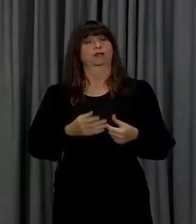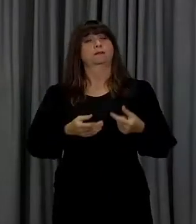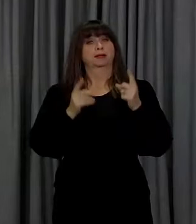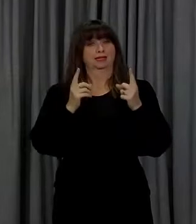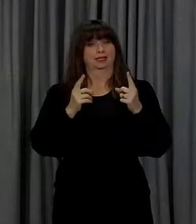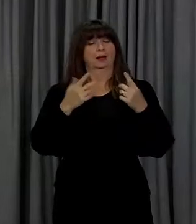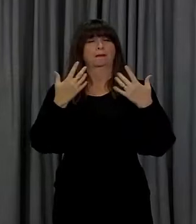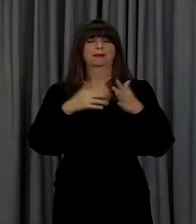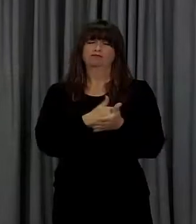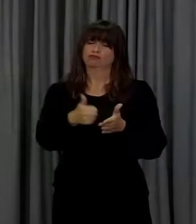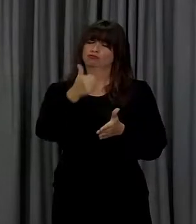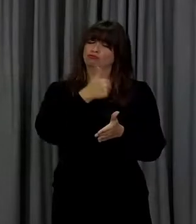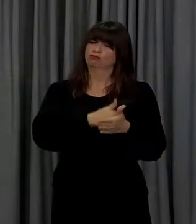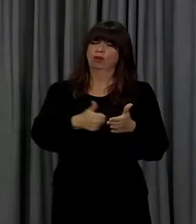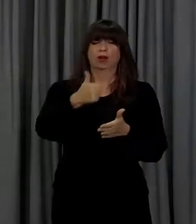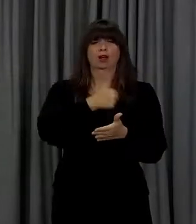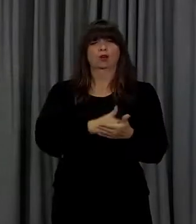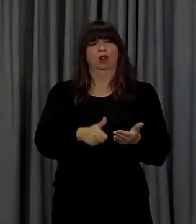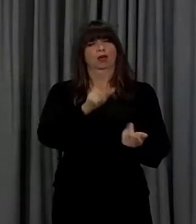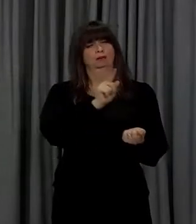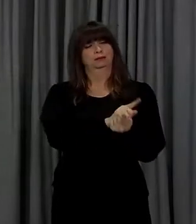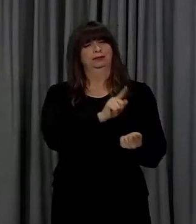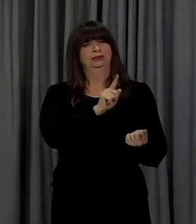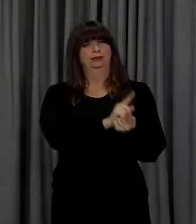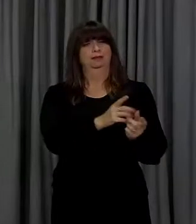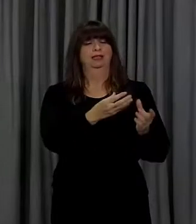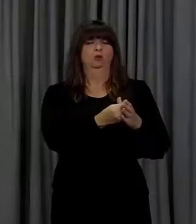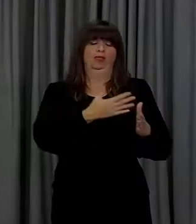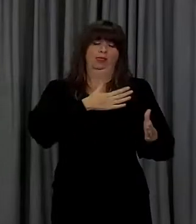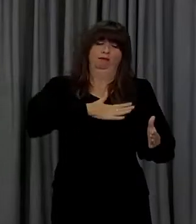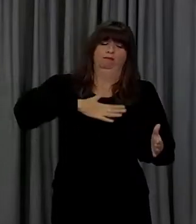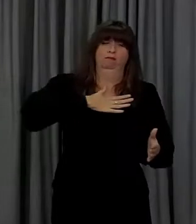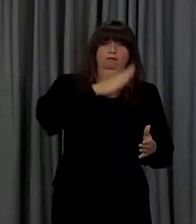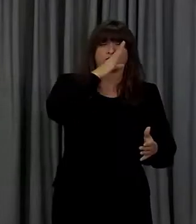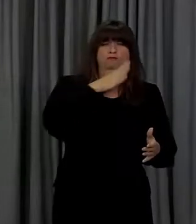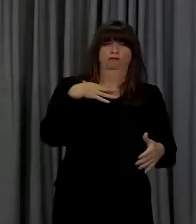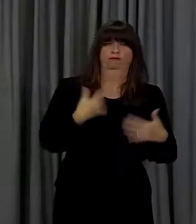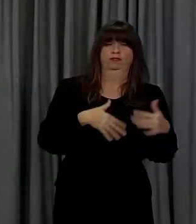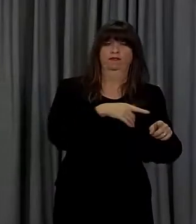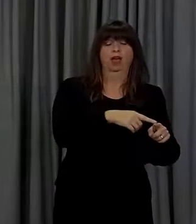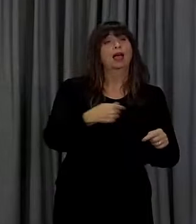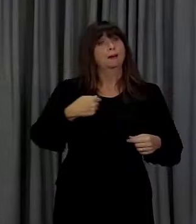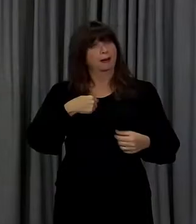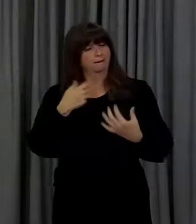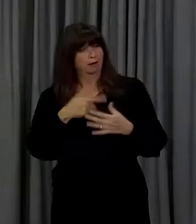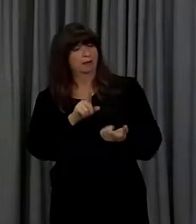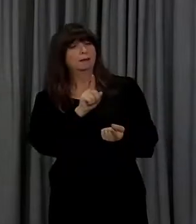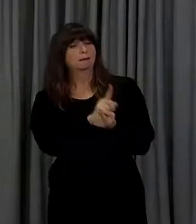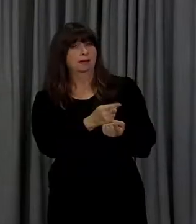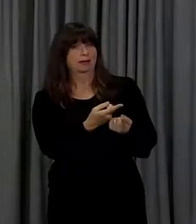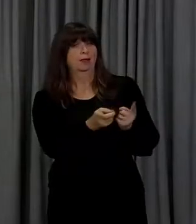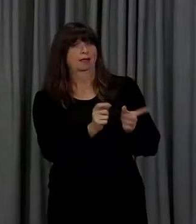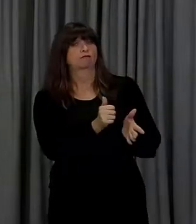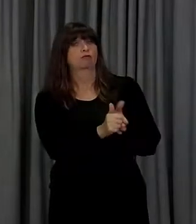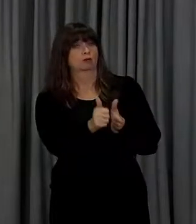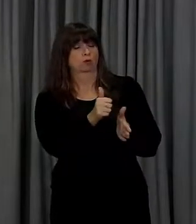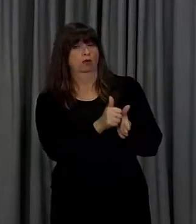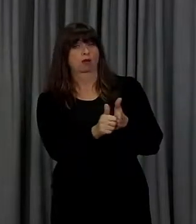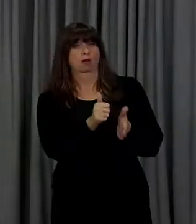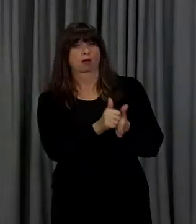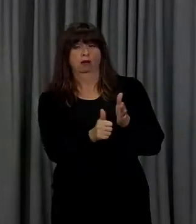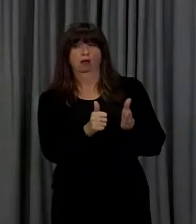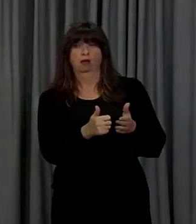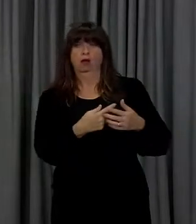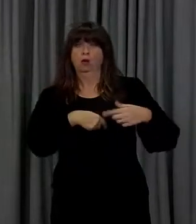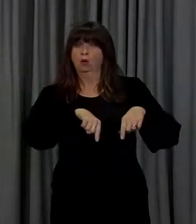has met very regularly with the group of people who have been impacted. I've met with that group very regularly, and we're